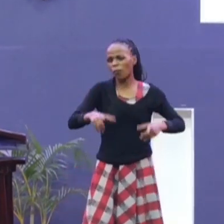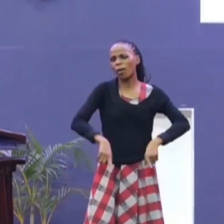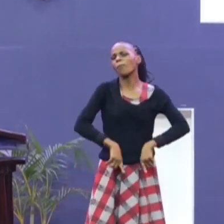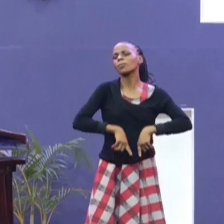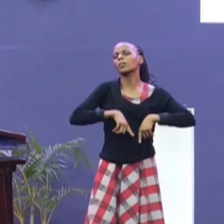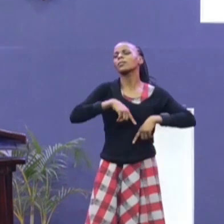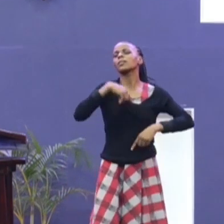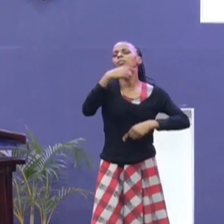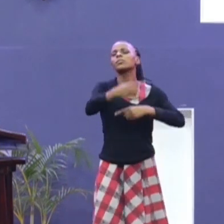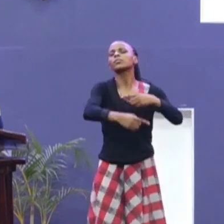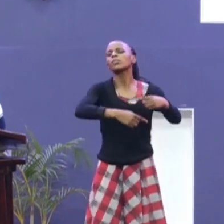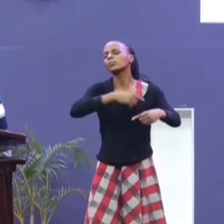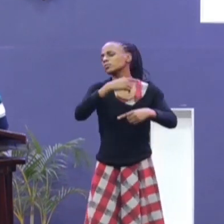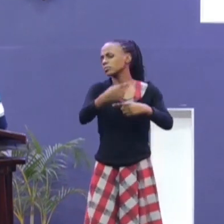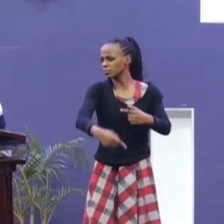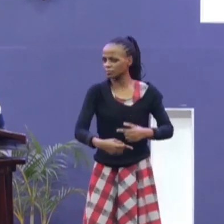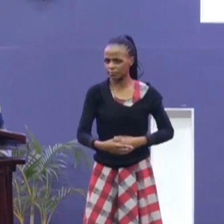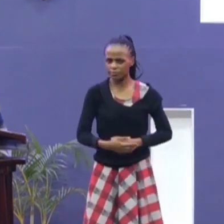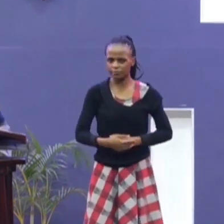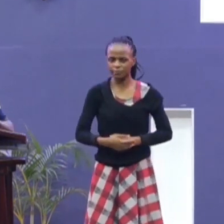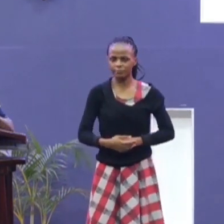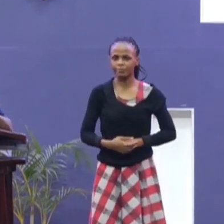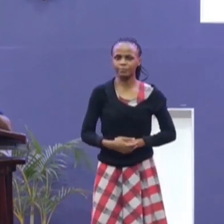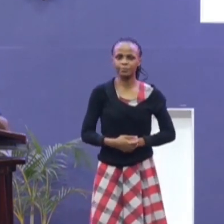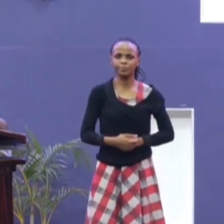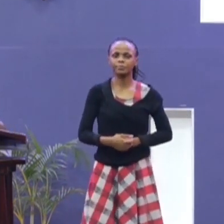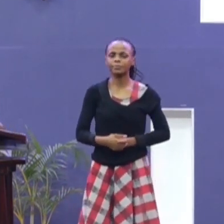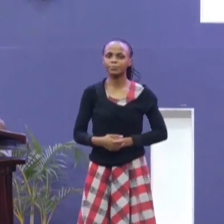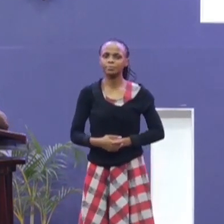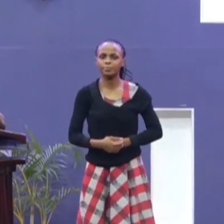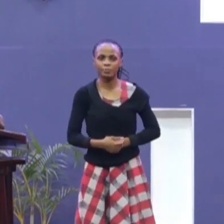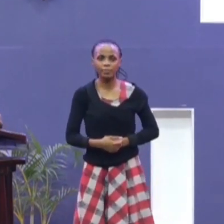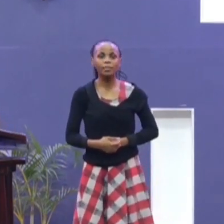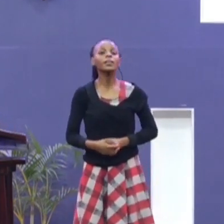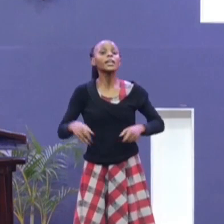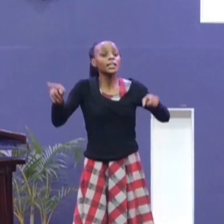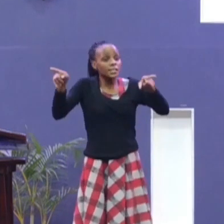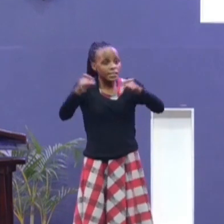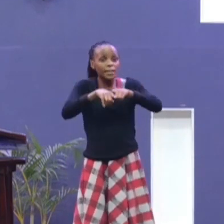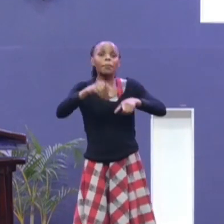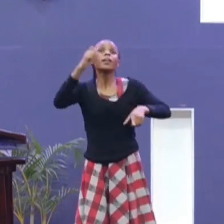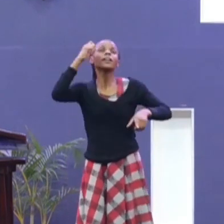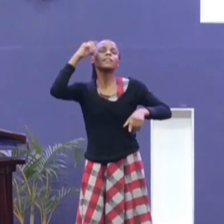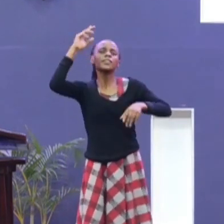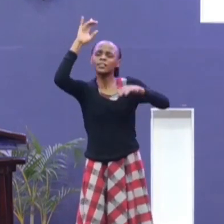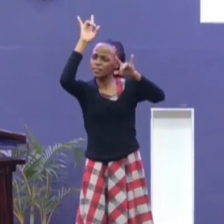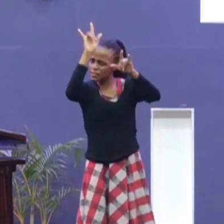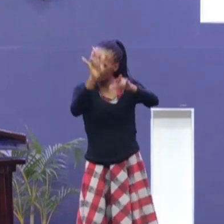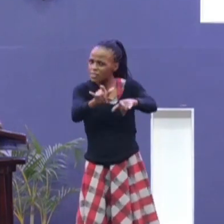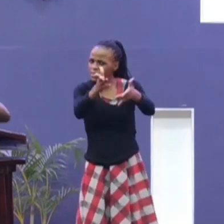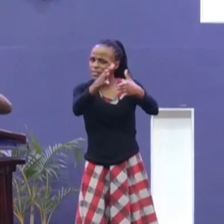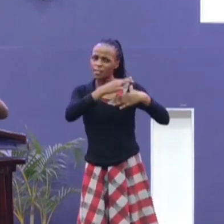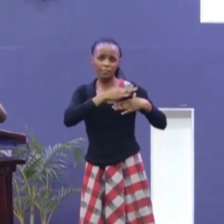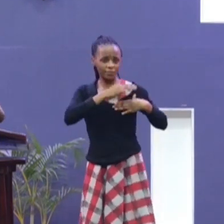And yet the soul is the one that determines how we behave, how we live our lives. That is where the